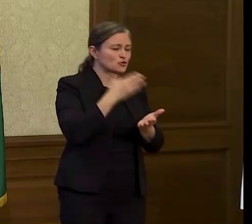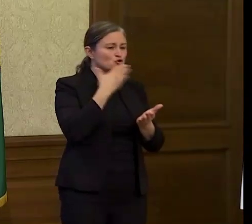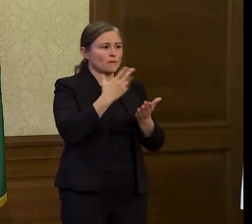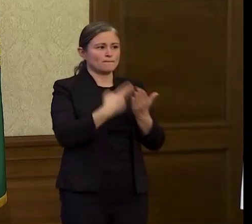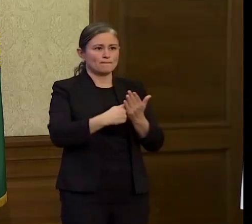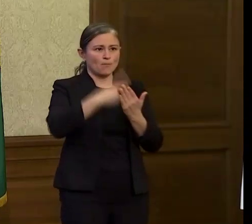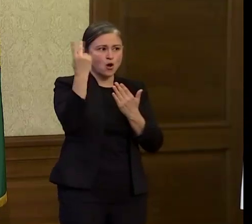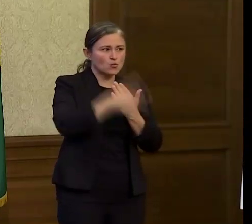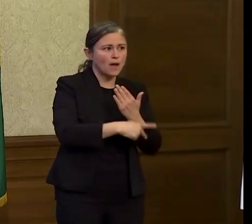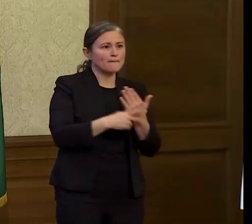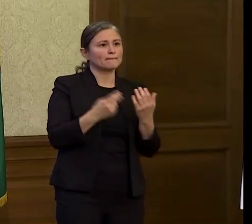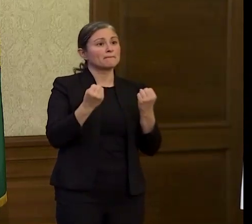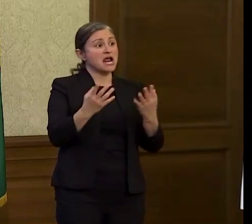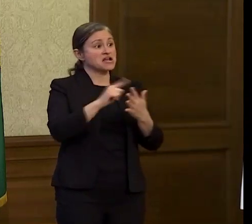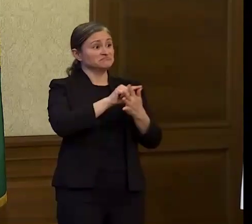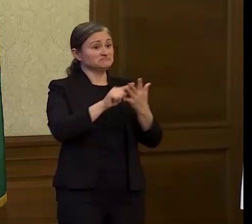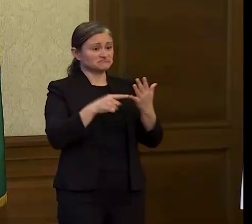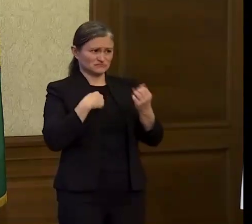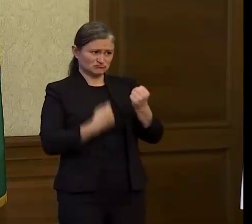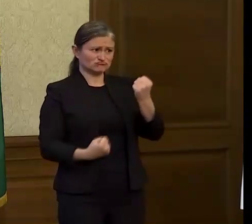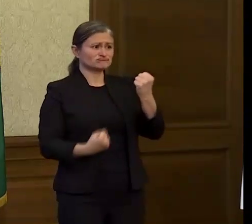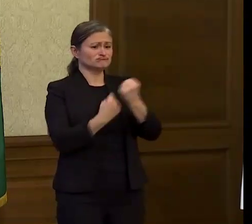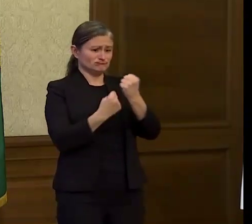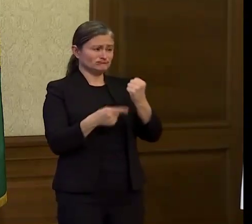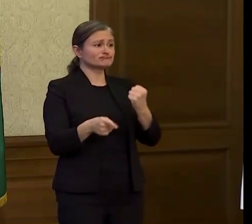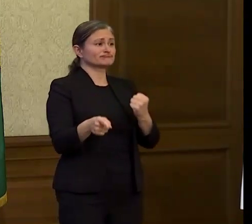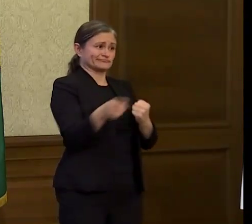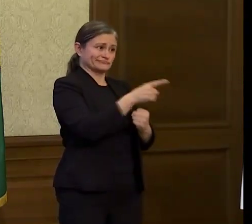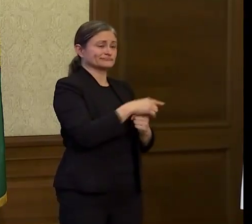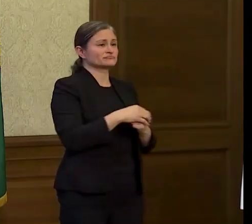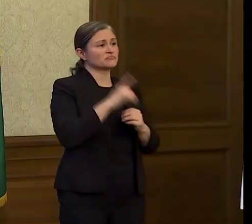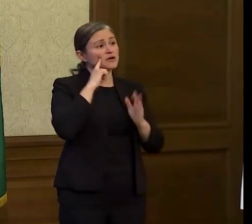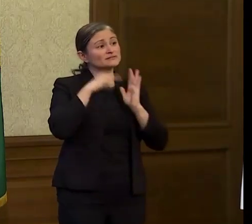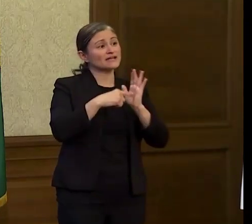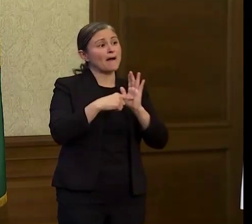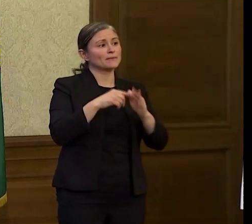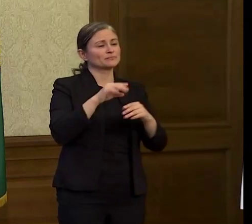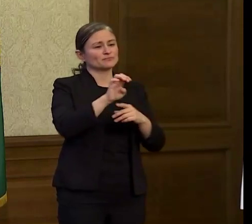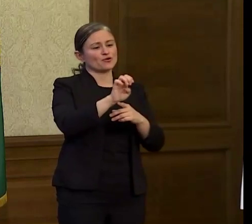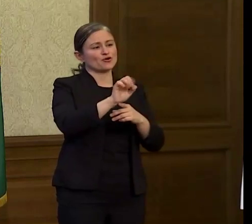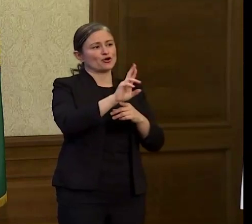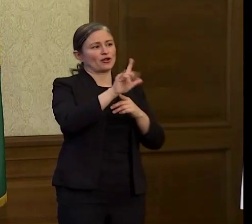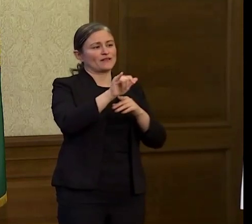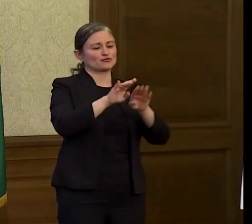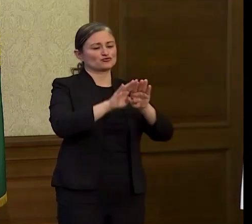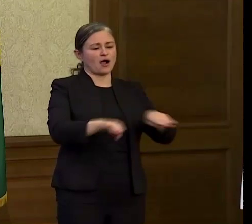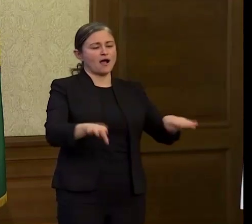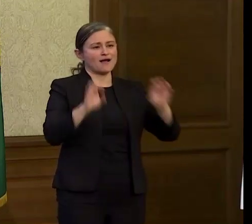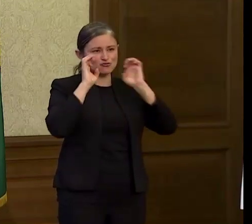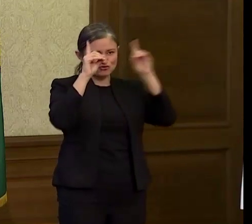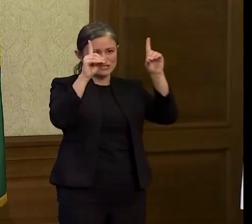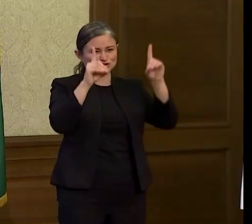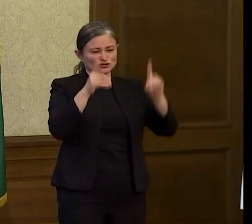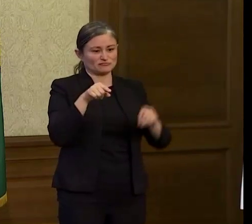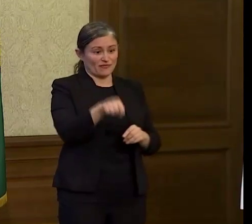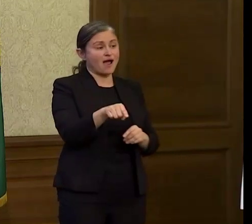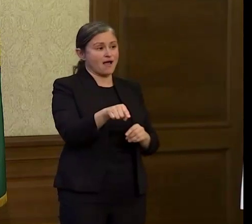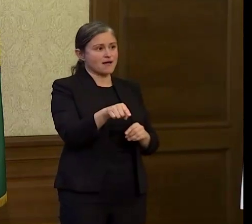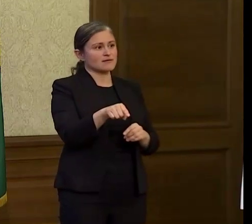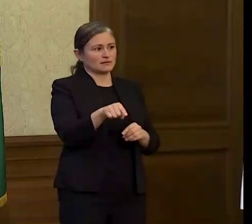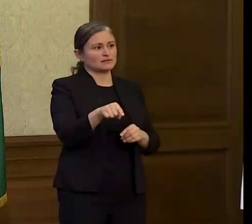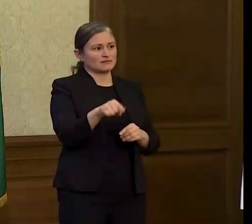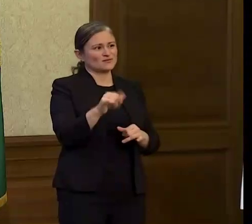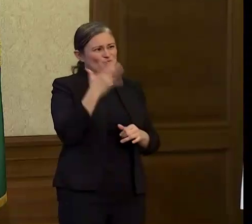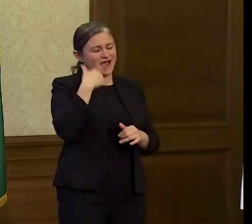host of things that I believe in, things like early childhood education. And that's why it's very painful. But we have to be